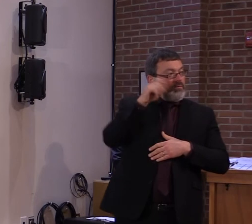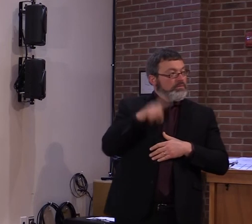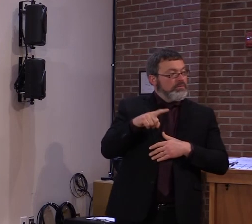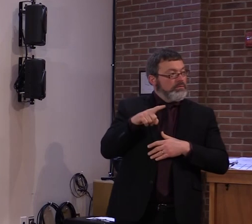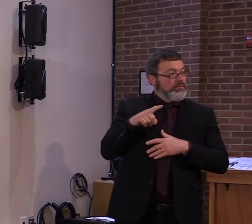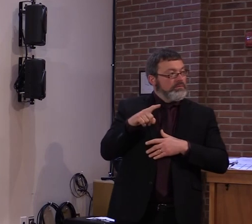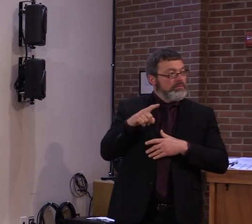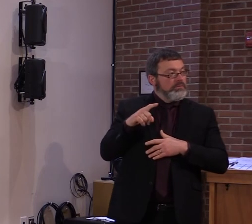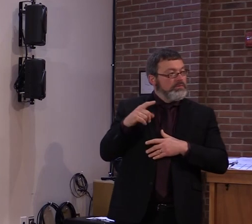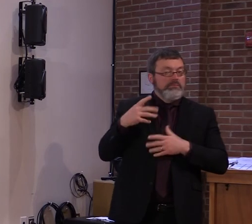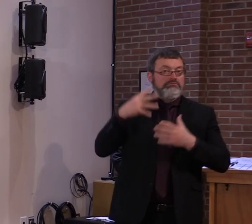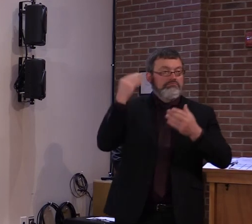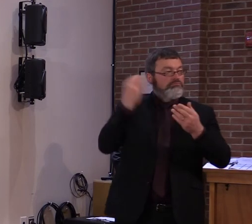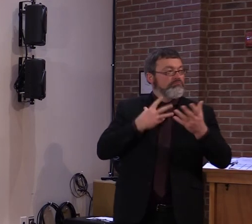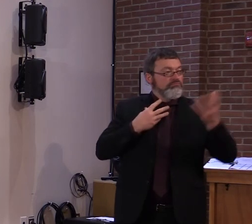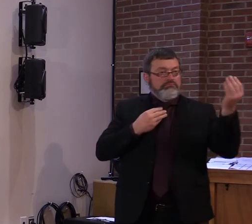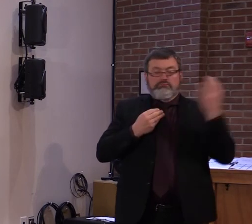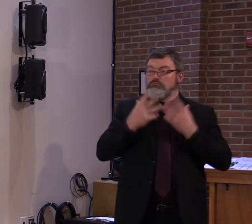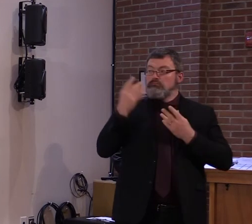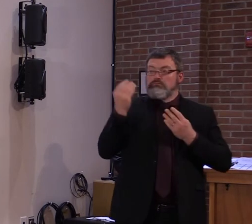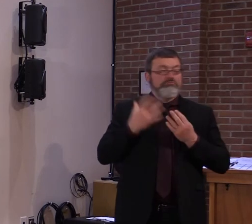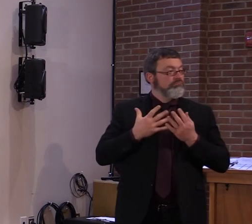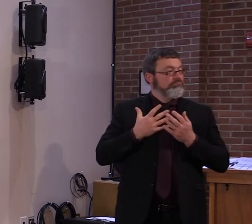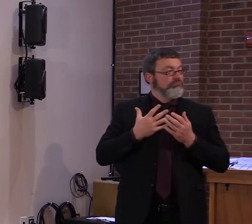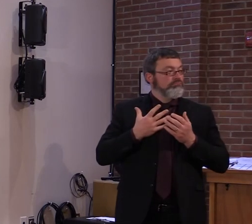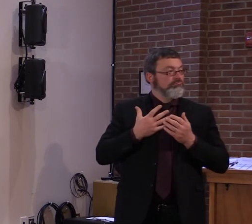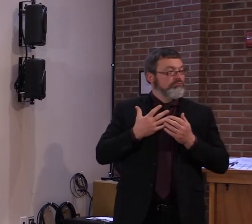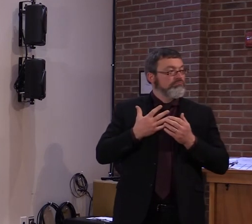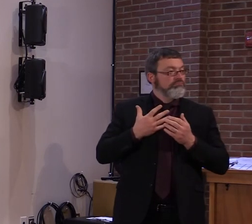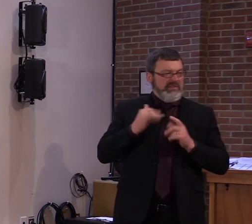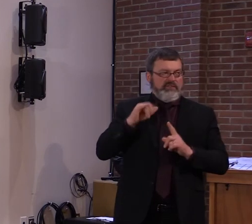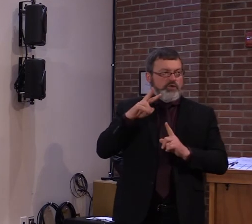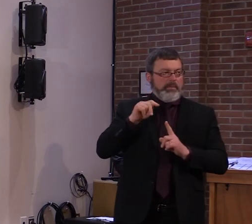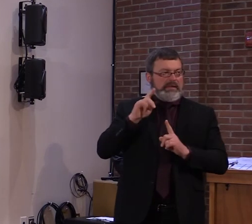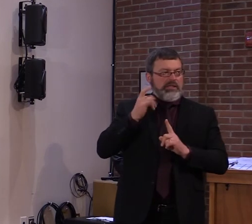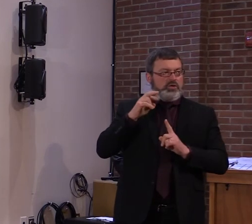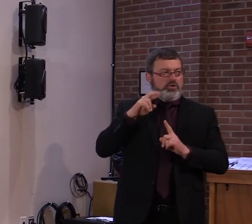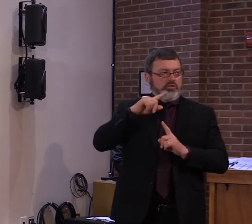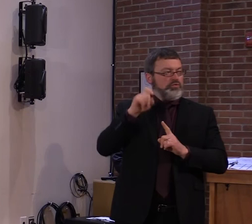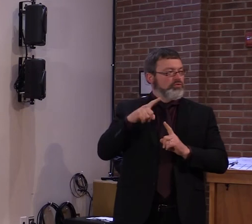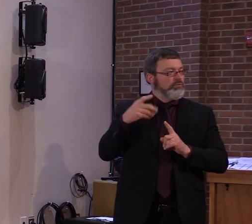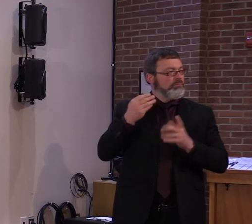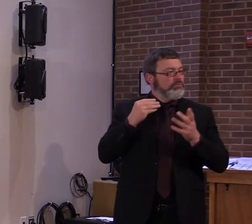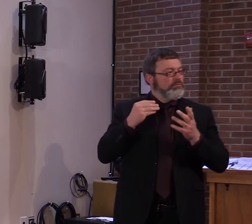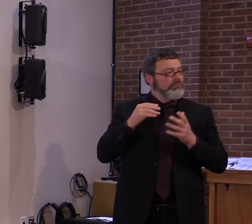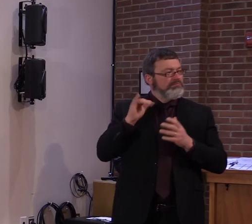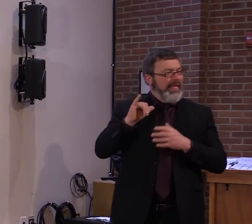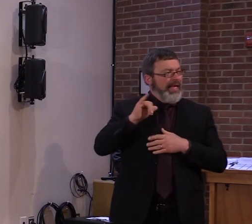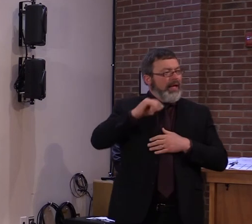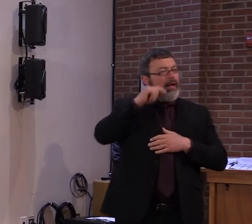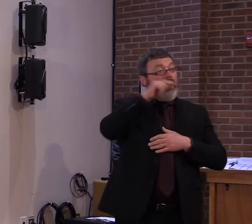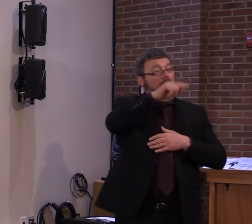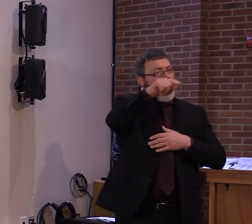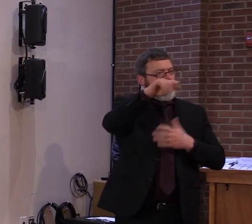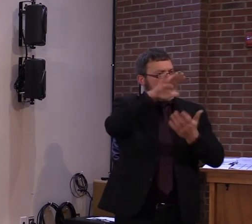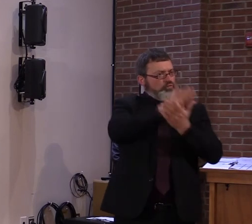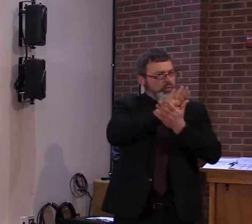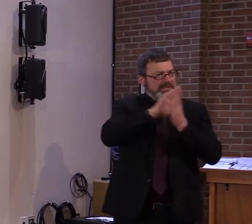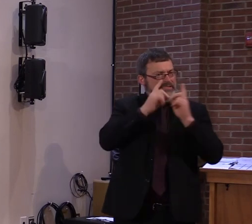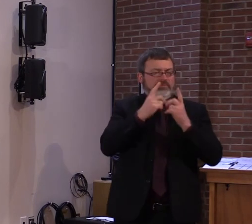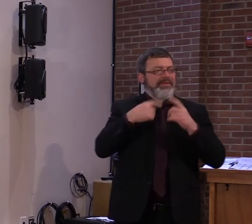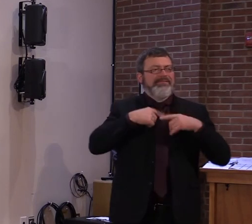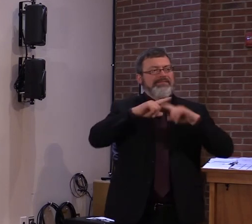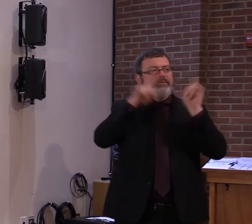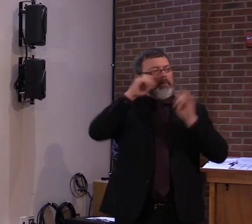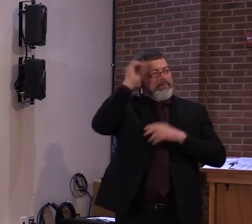interpretations from schools of basically how to deal with when either, you know, students, staff,